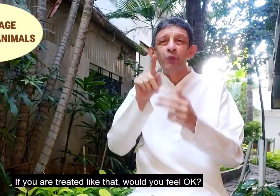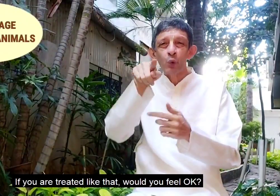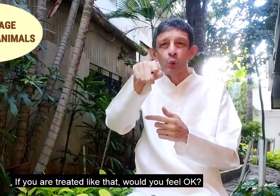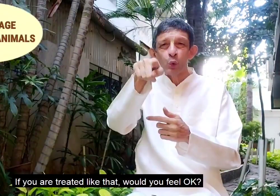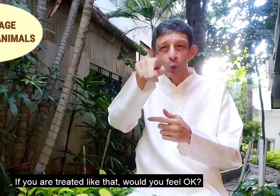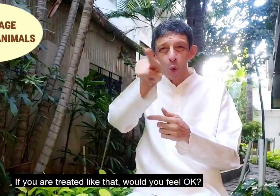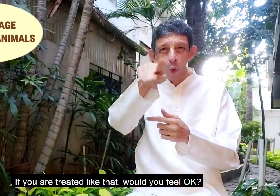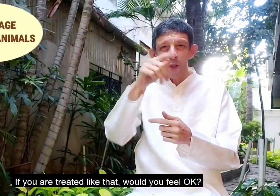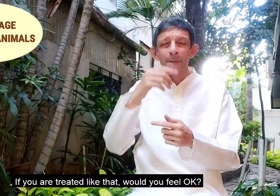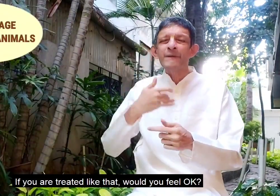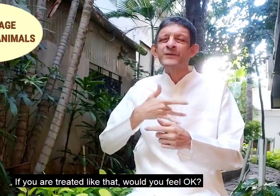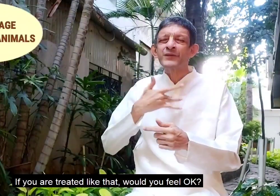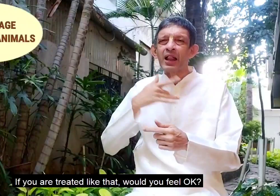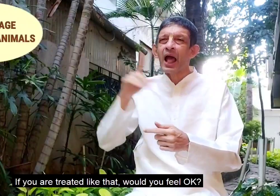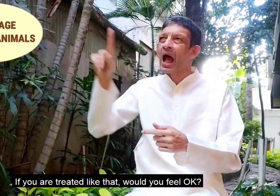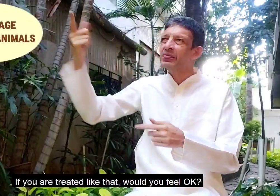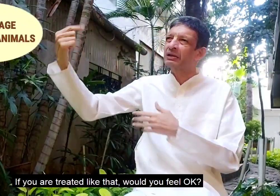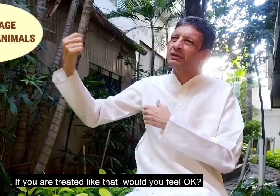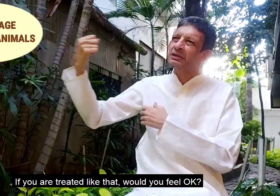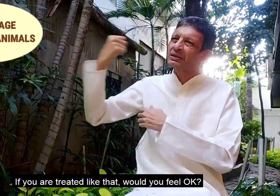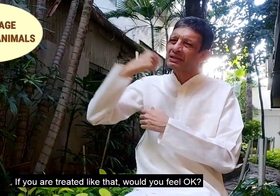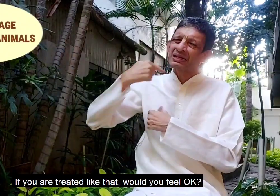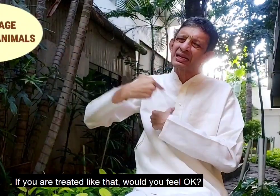If you are treated like that, would you feel okay?